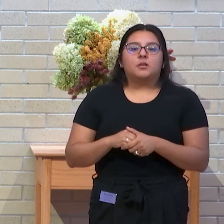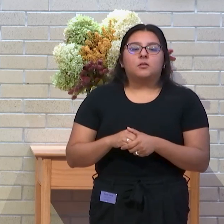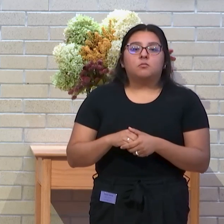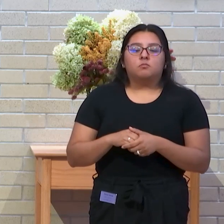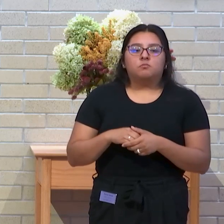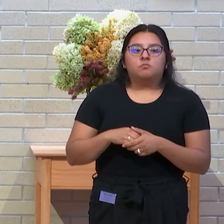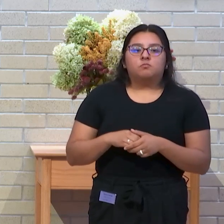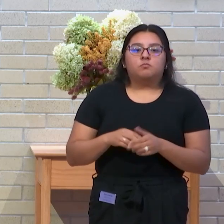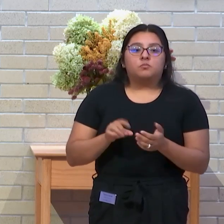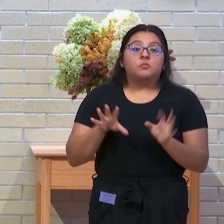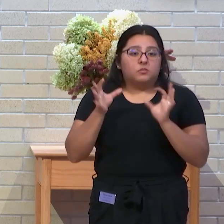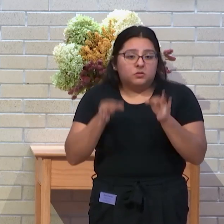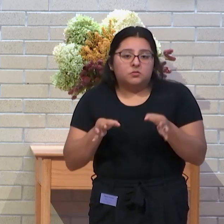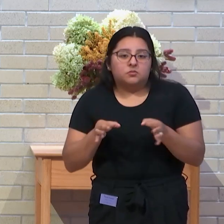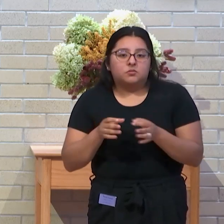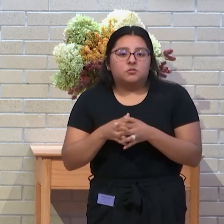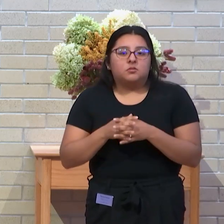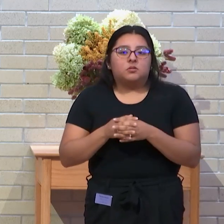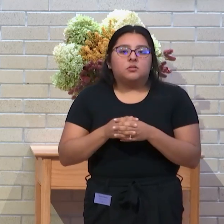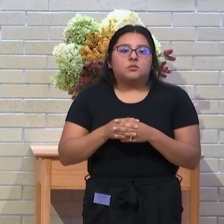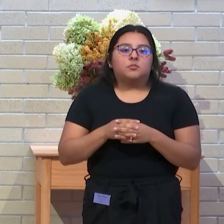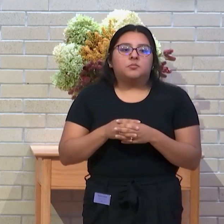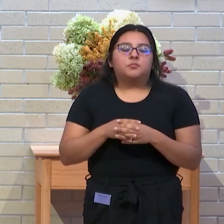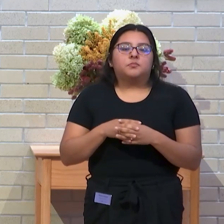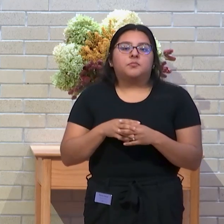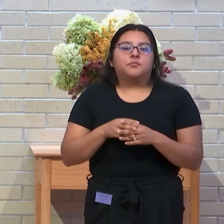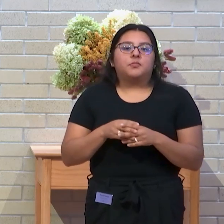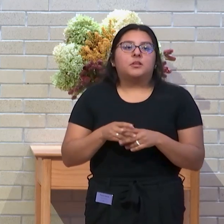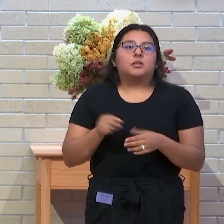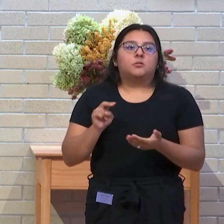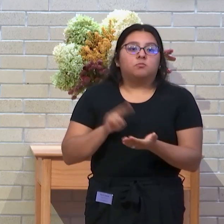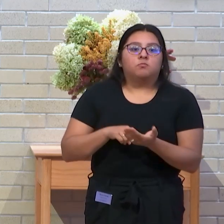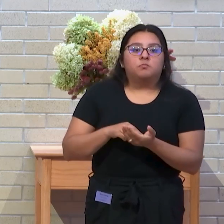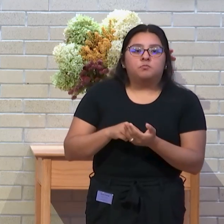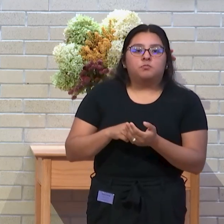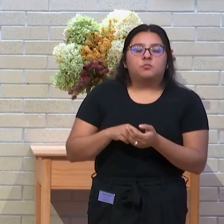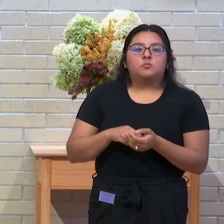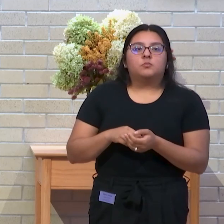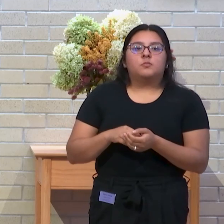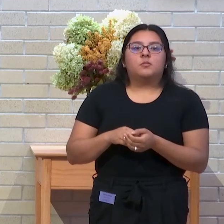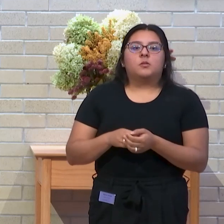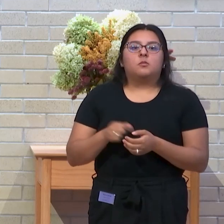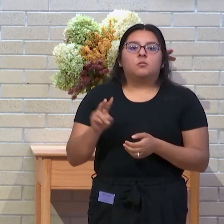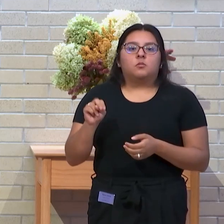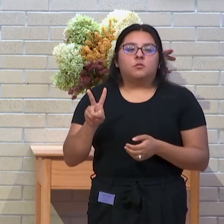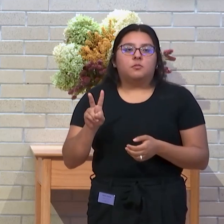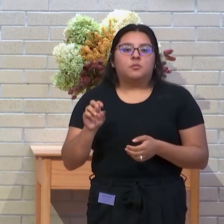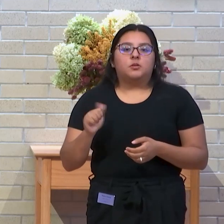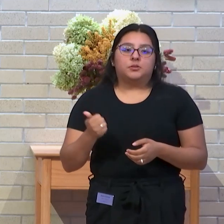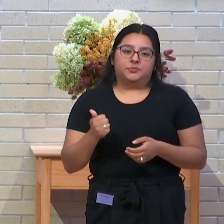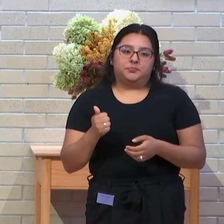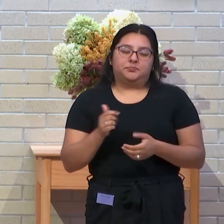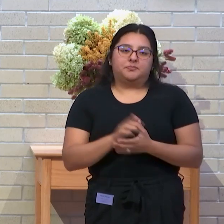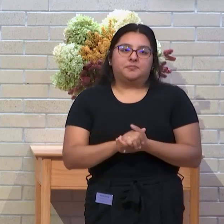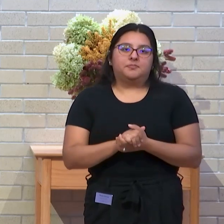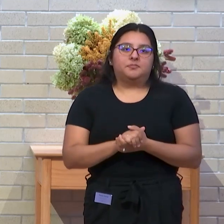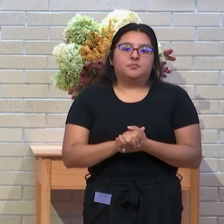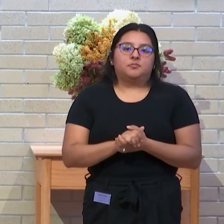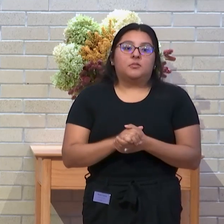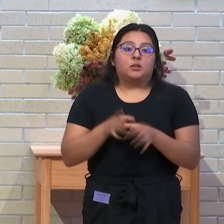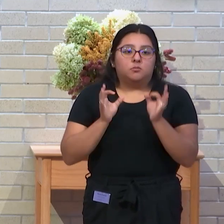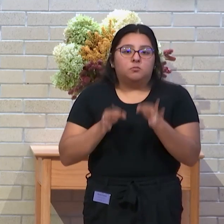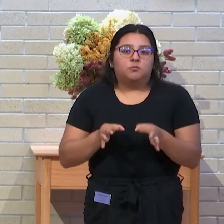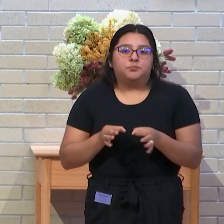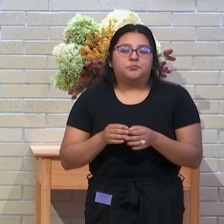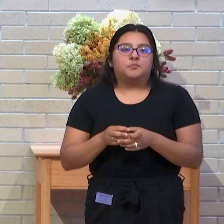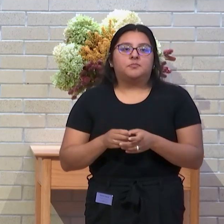in the summer or the fall coming up, you need to sign up by November 10. That is like, we make decisions on